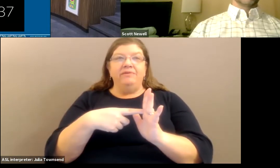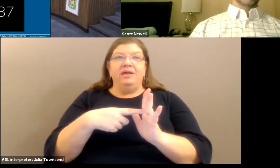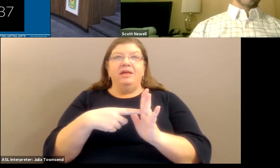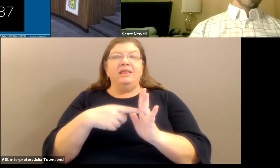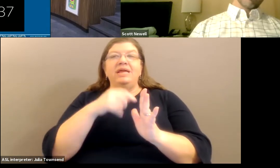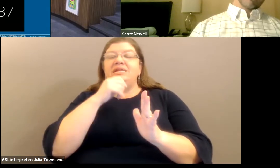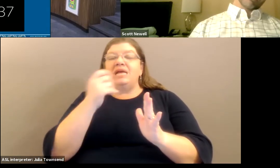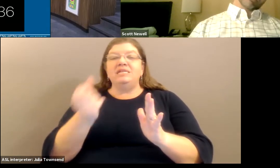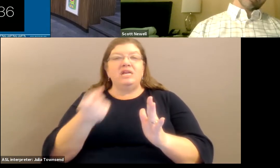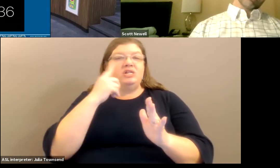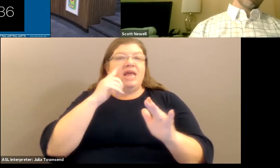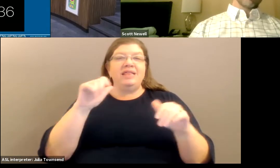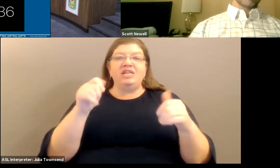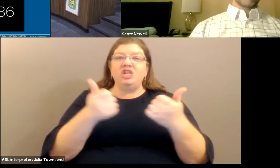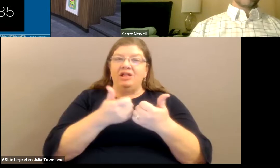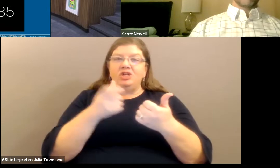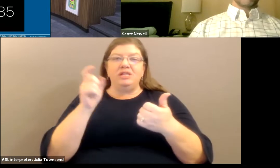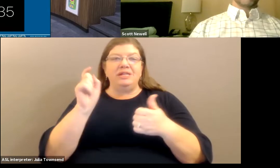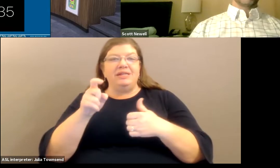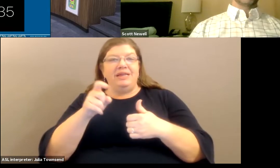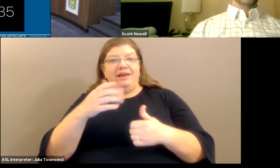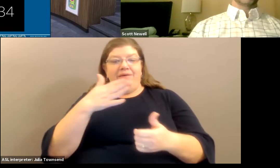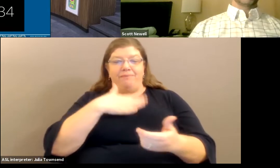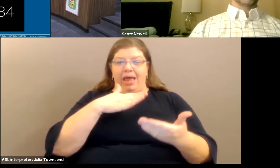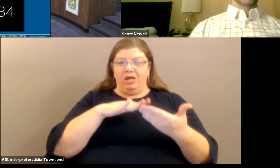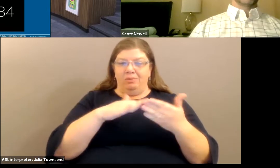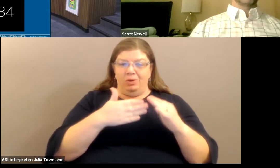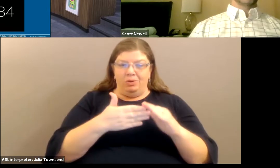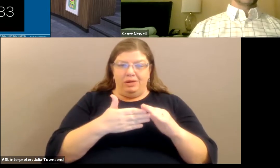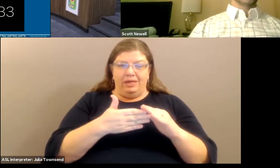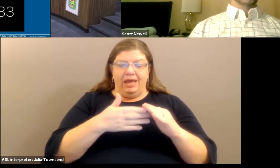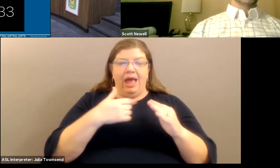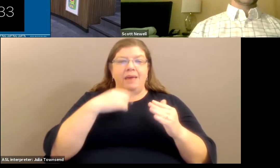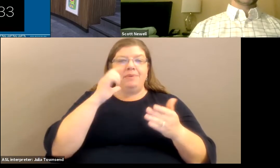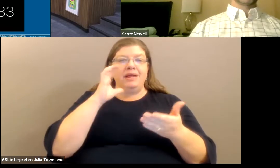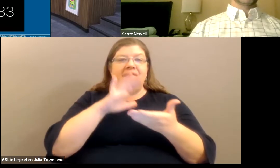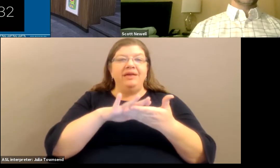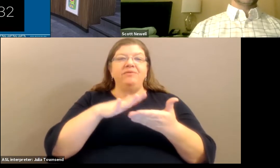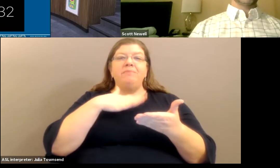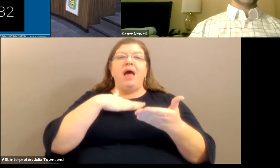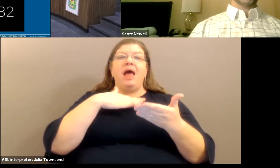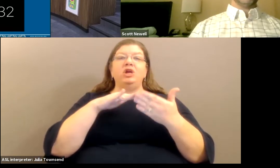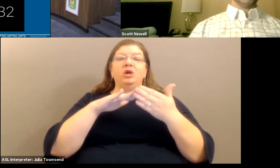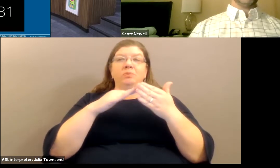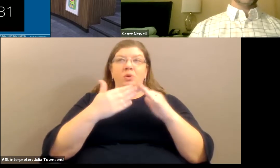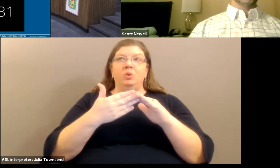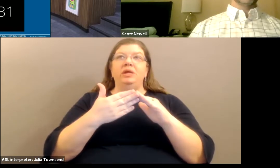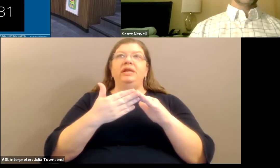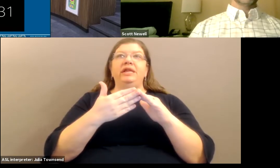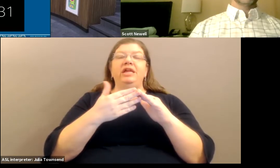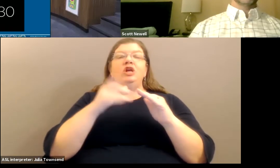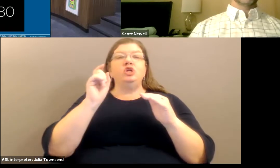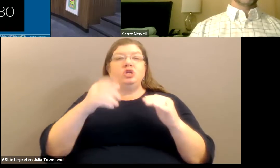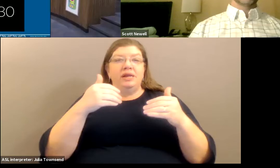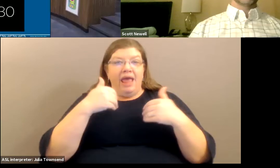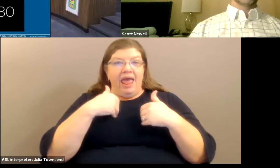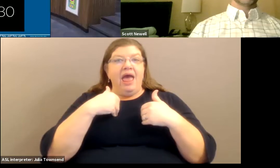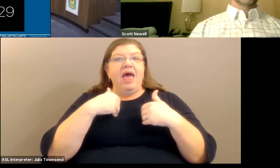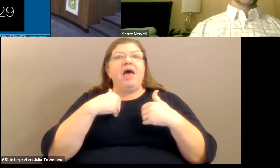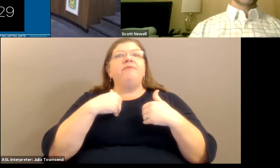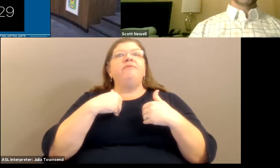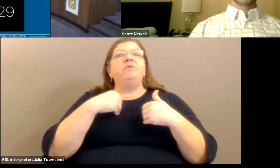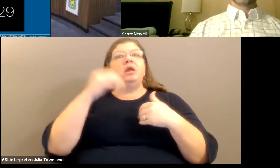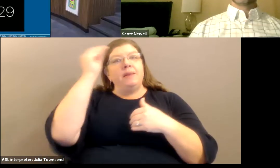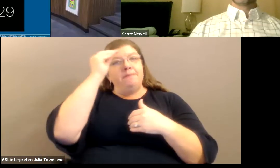the challenges and needs of my community. I believe that my community should have a say in the person that